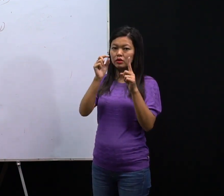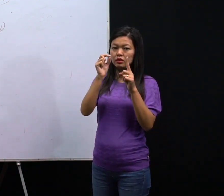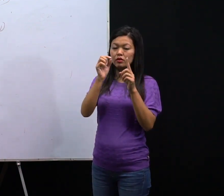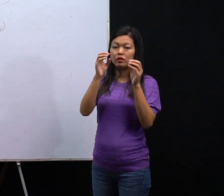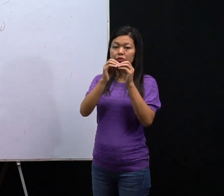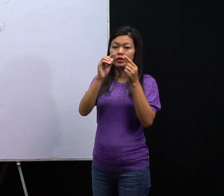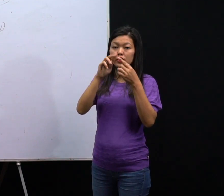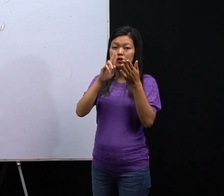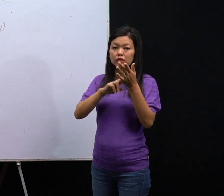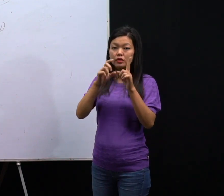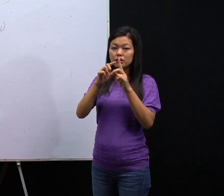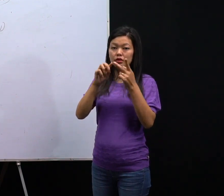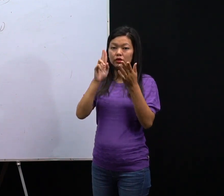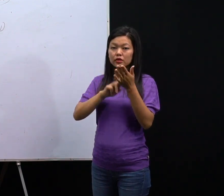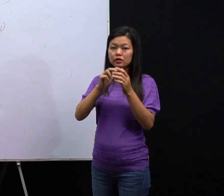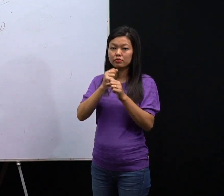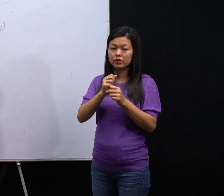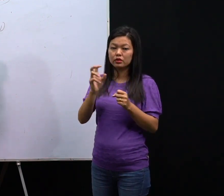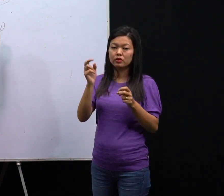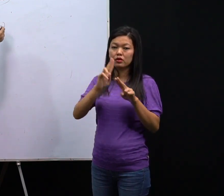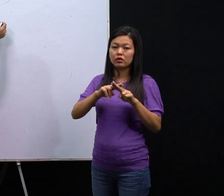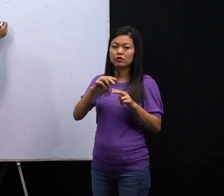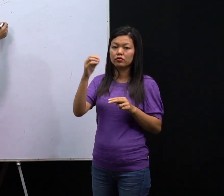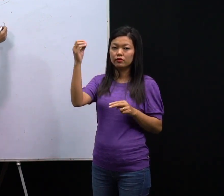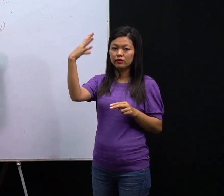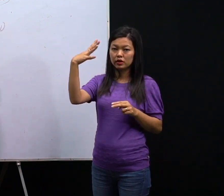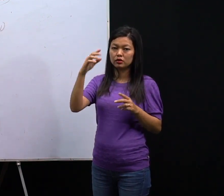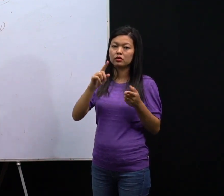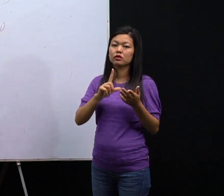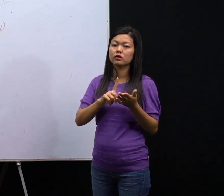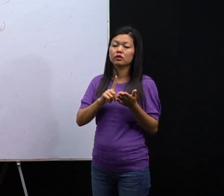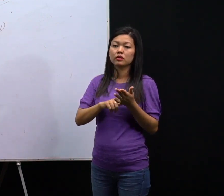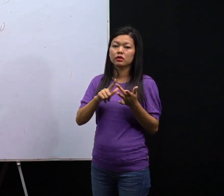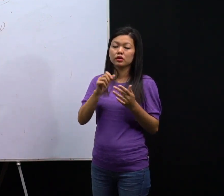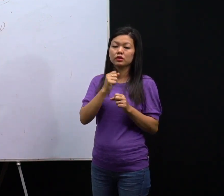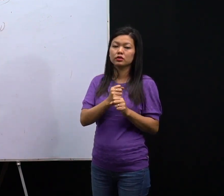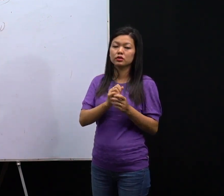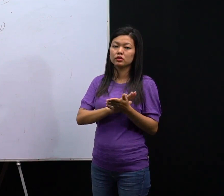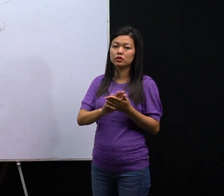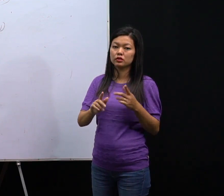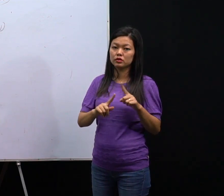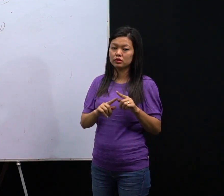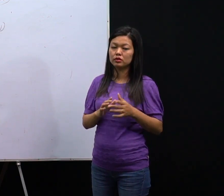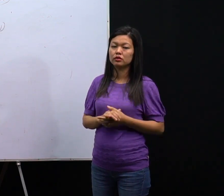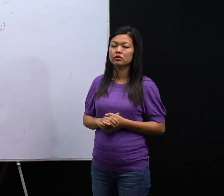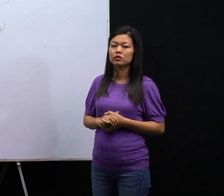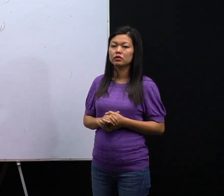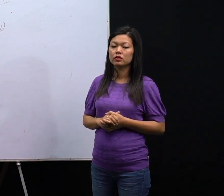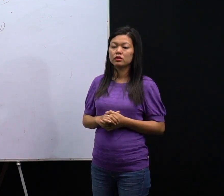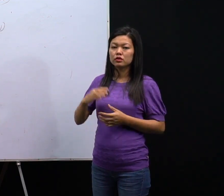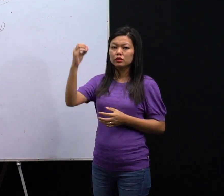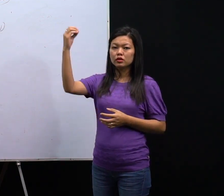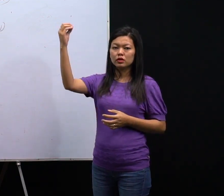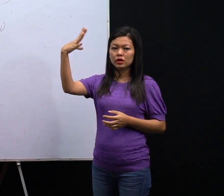you all know, clear? Now, this light travels in a transparent medium, right? Transparent